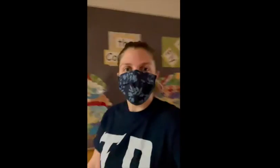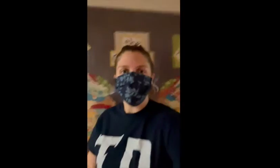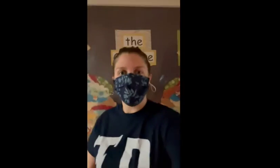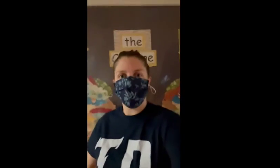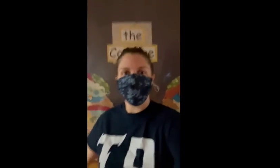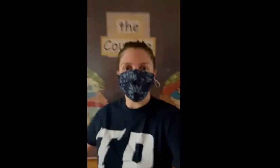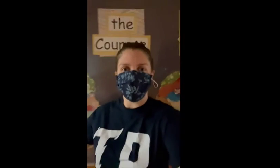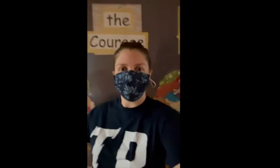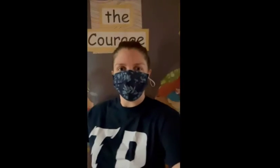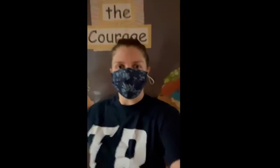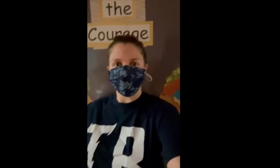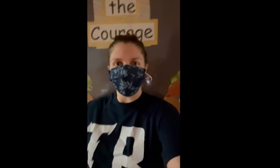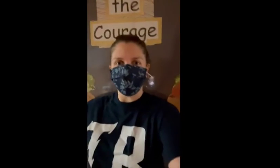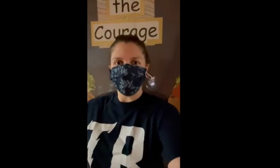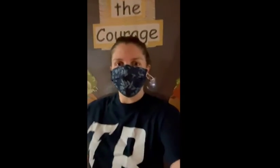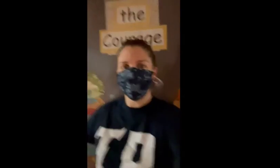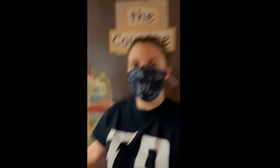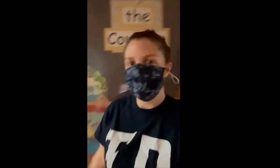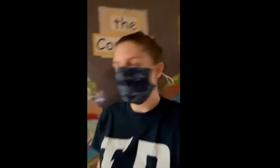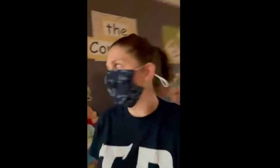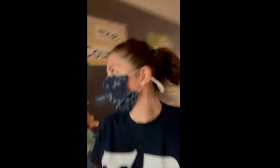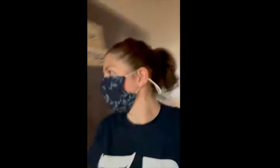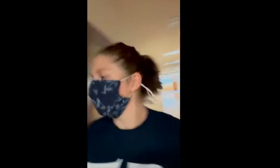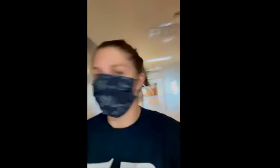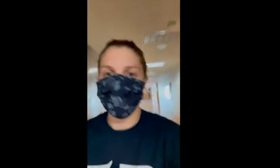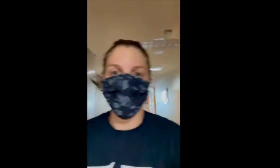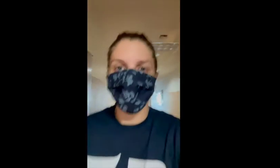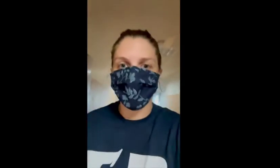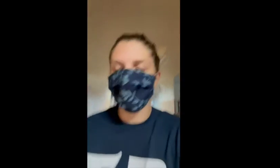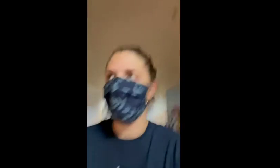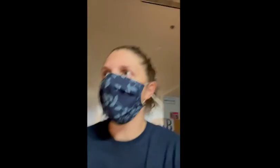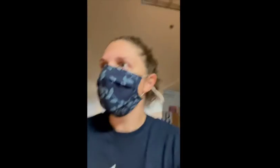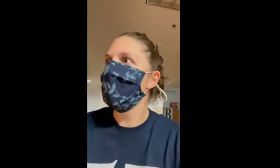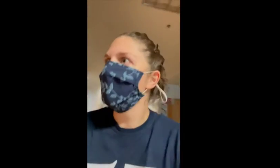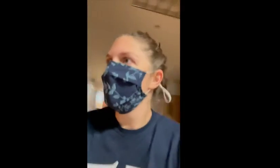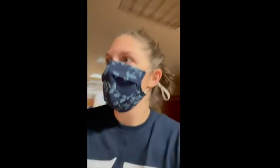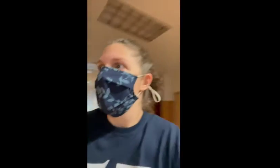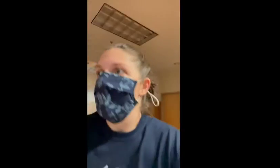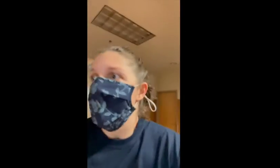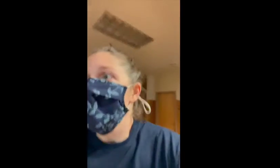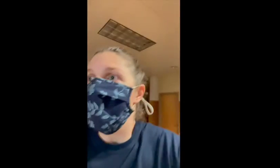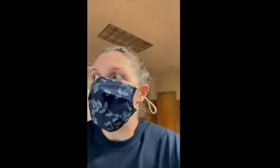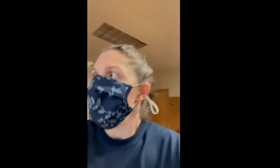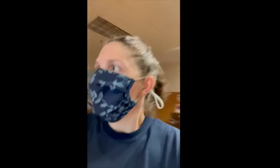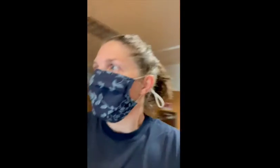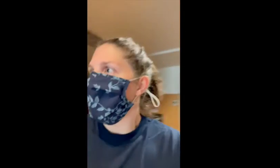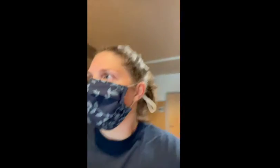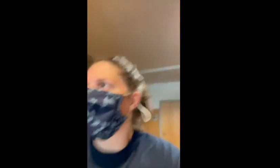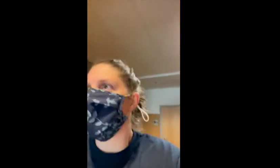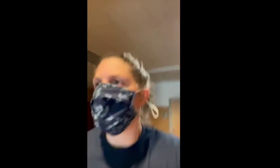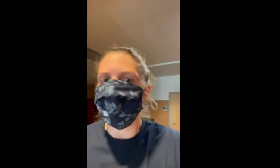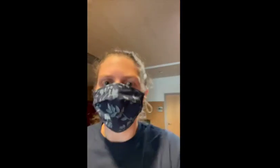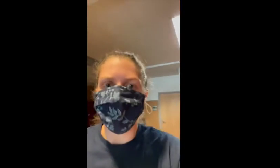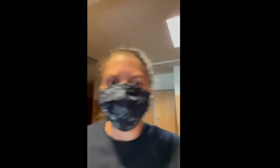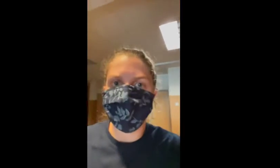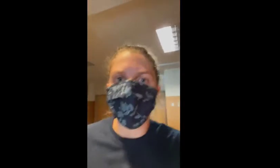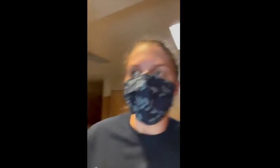Some of them are really cute. This one has wings. I'm clearly not tall enough for it though. We also have programs like nutrition and